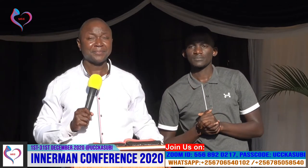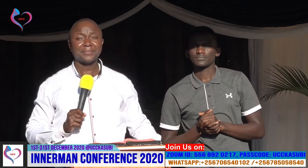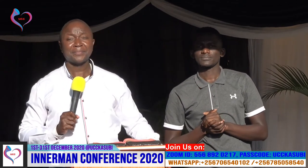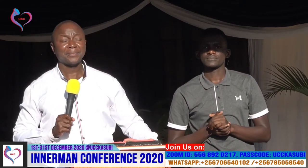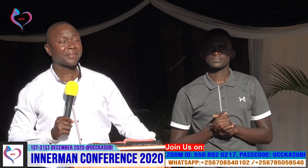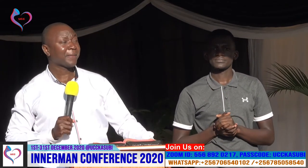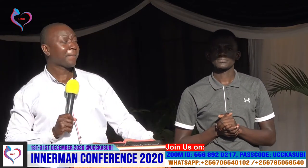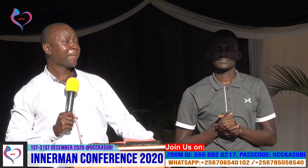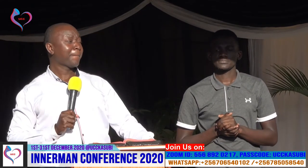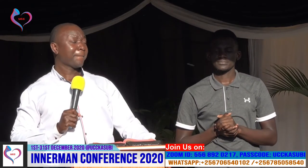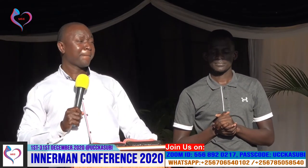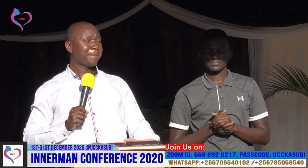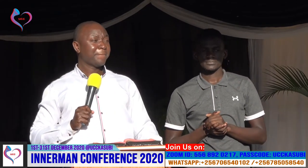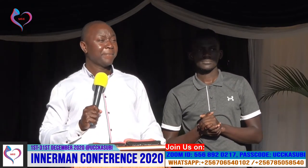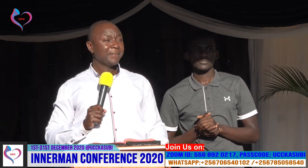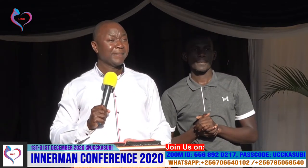responsibility.